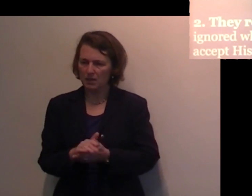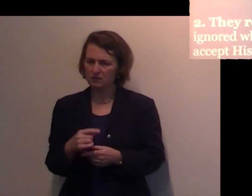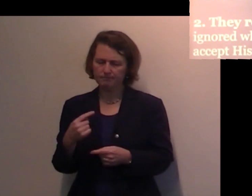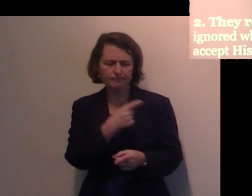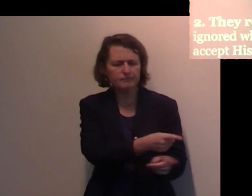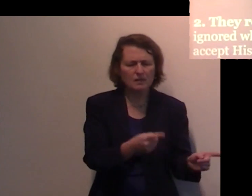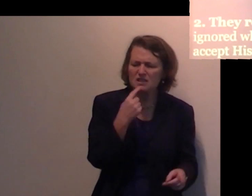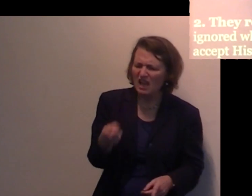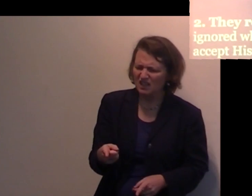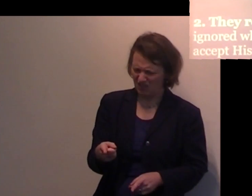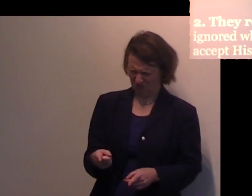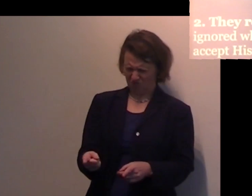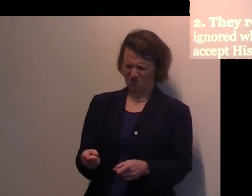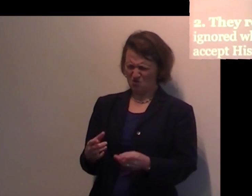he is not God.